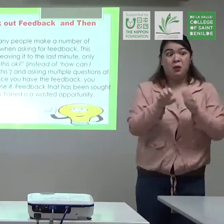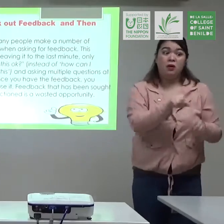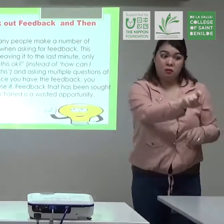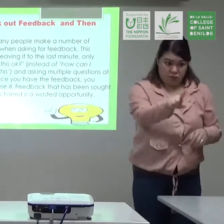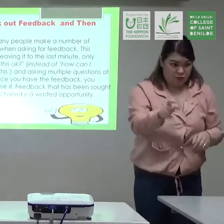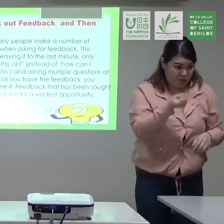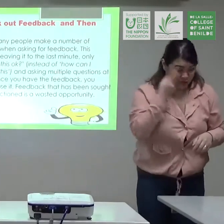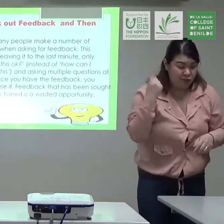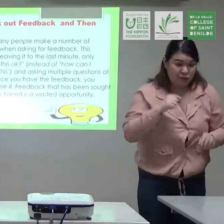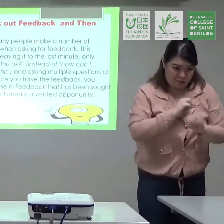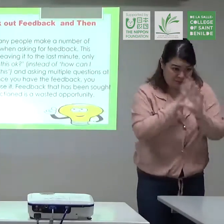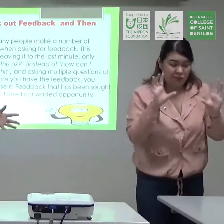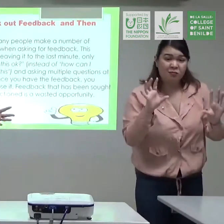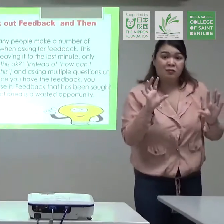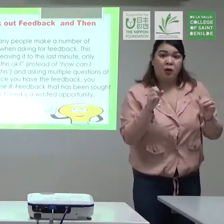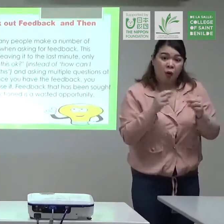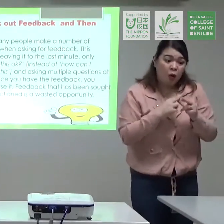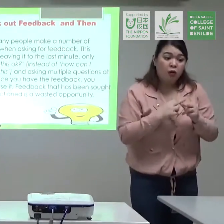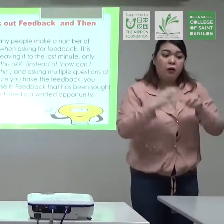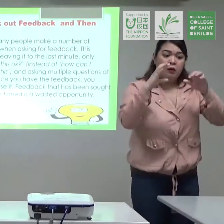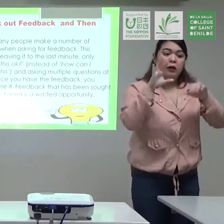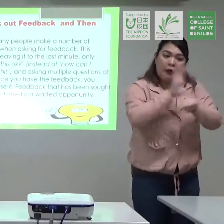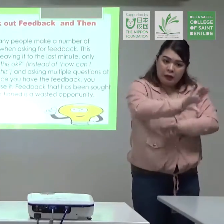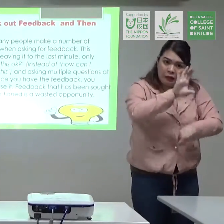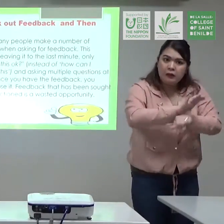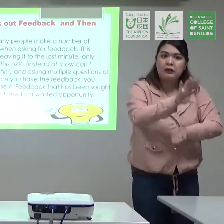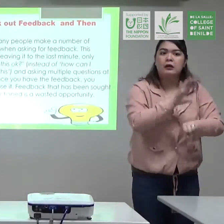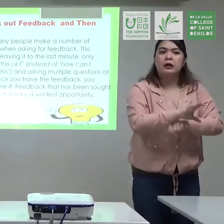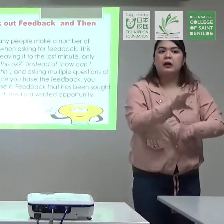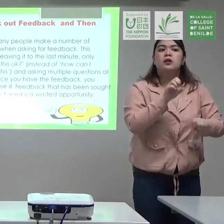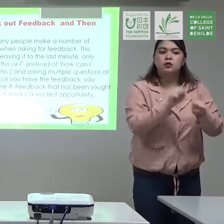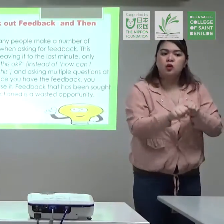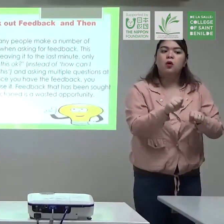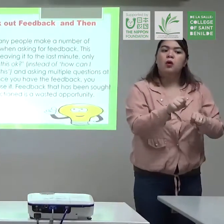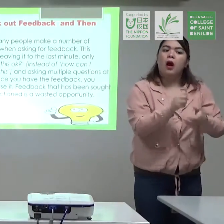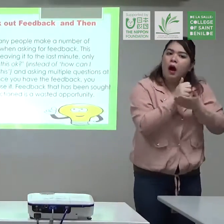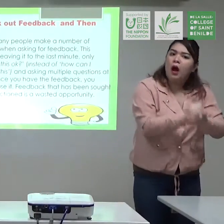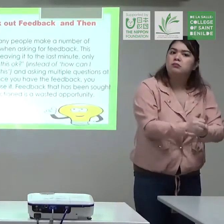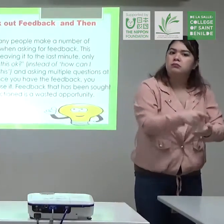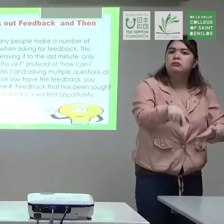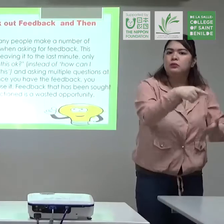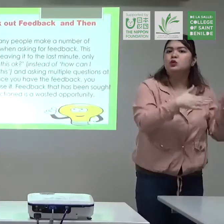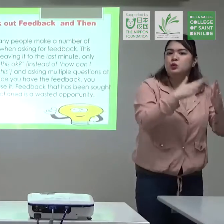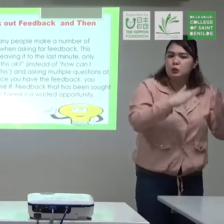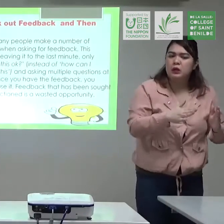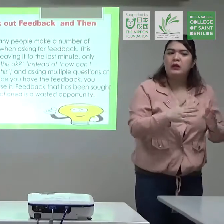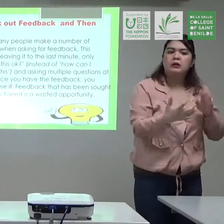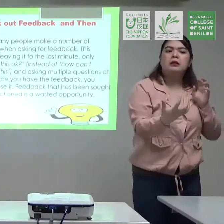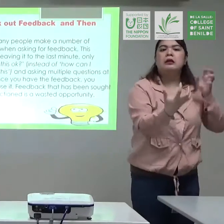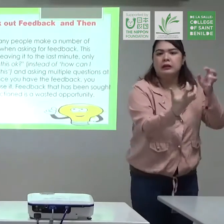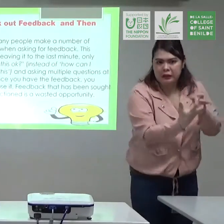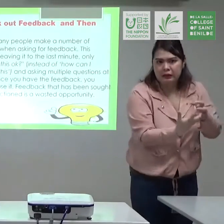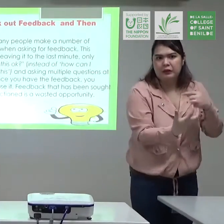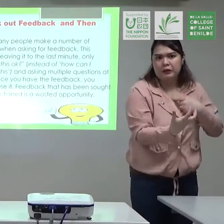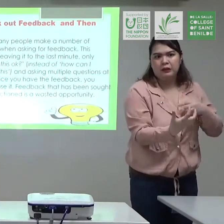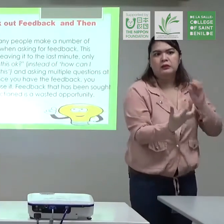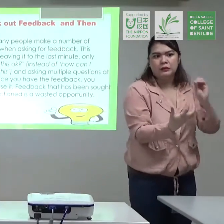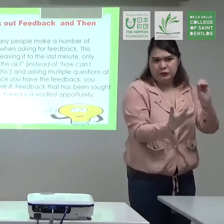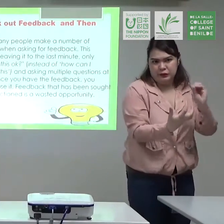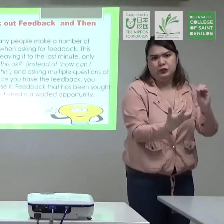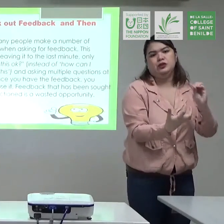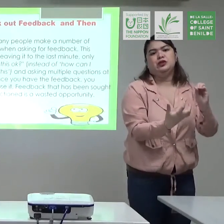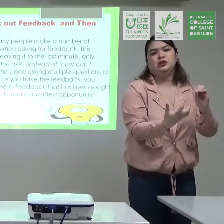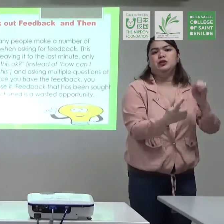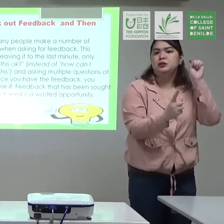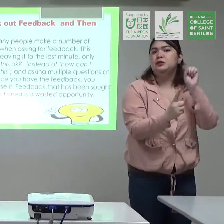from colleagues, classmates, and teachers in the classroom. And then use this feedback to enhance